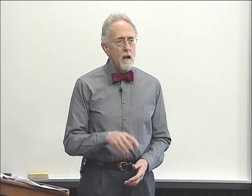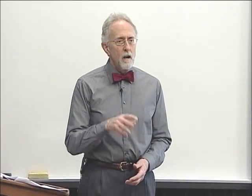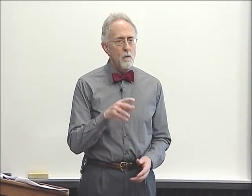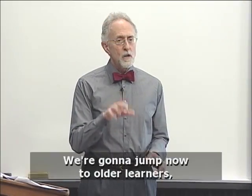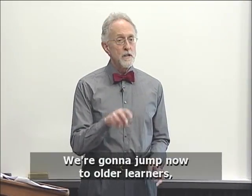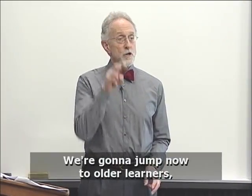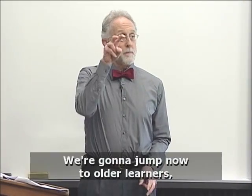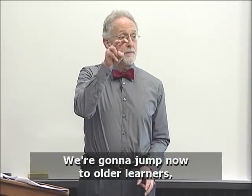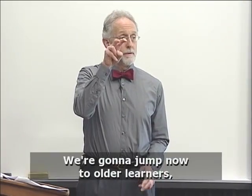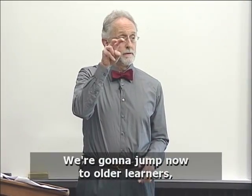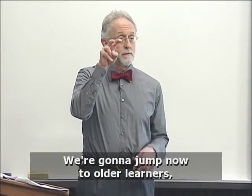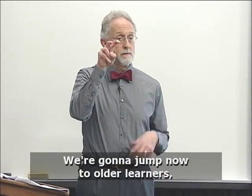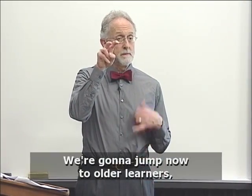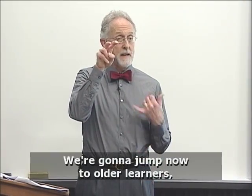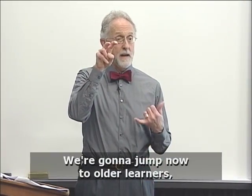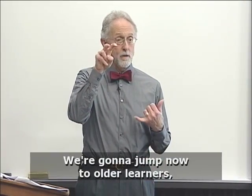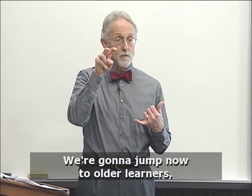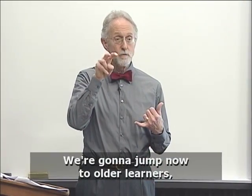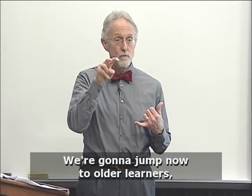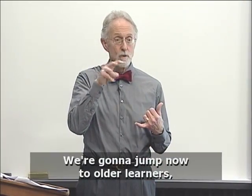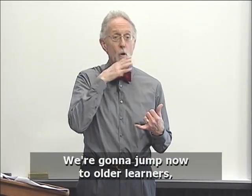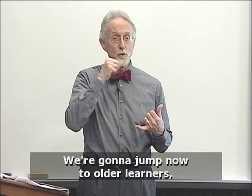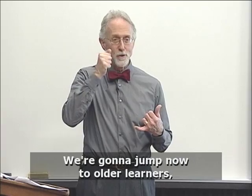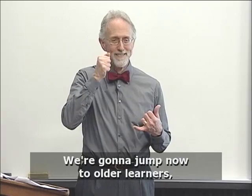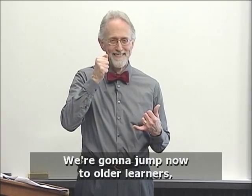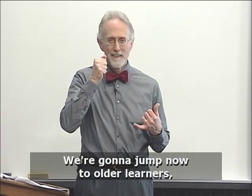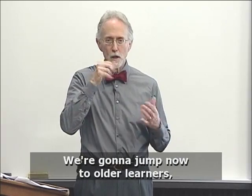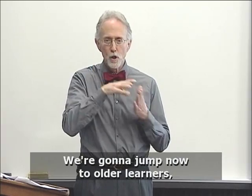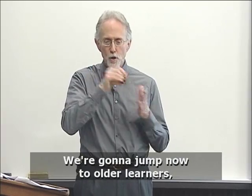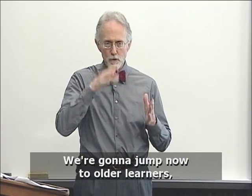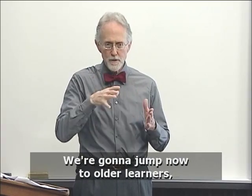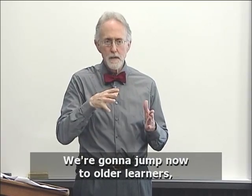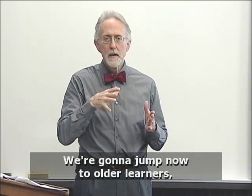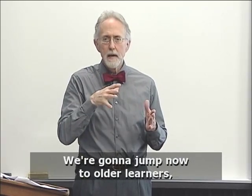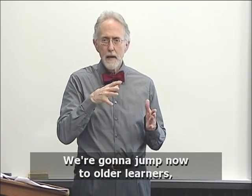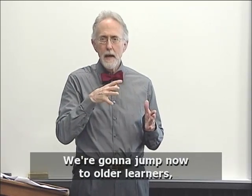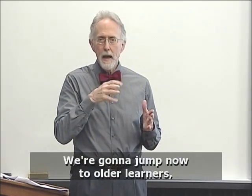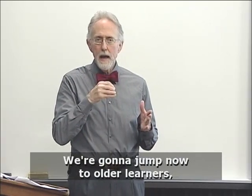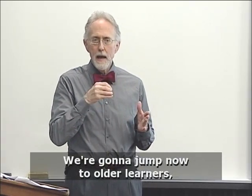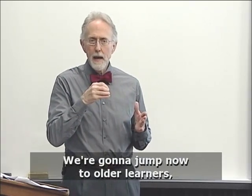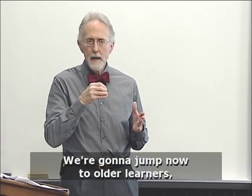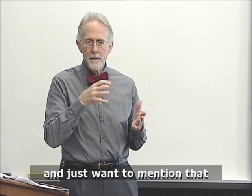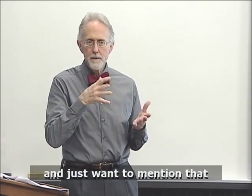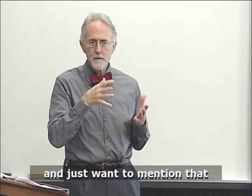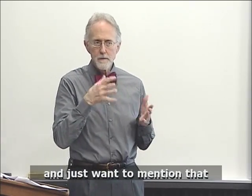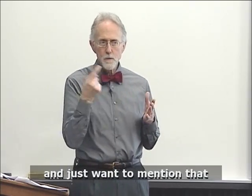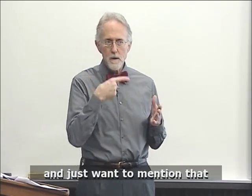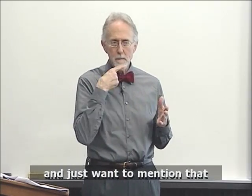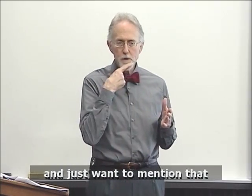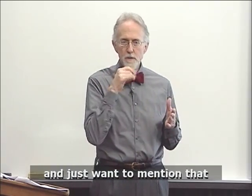We're going to jump now to older learners, and just want to mention